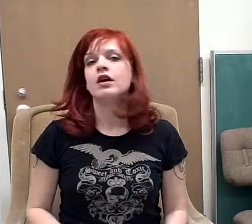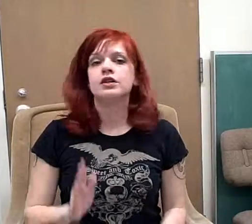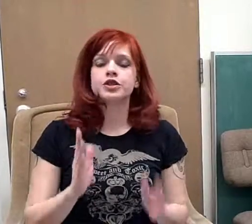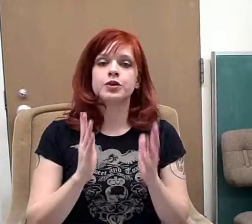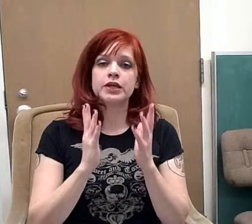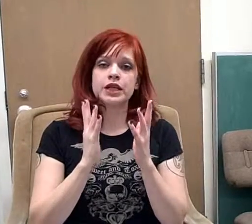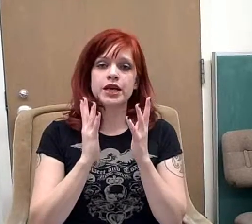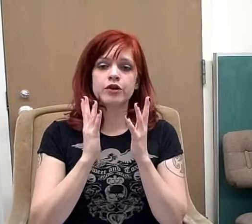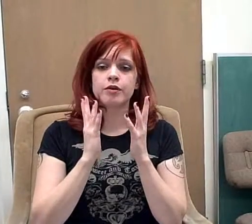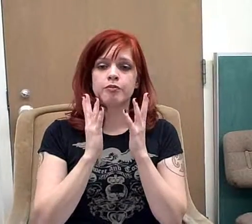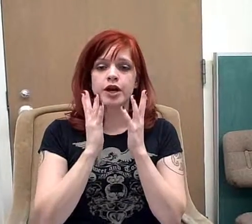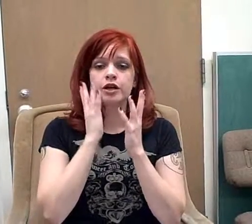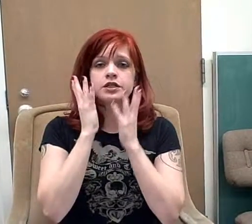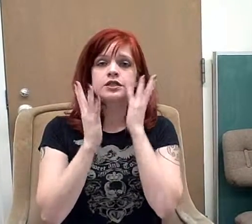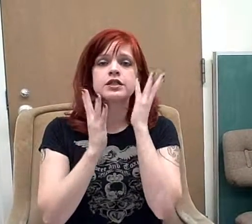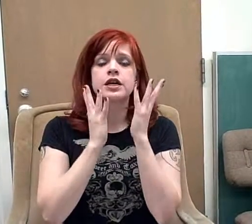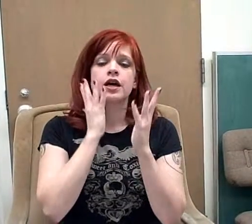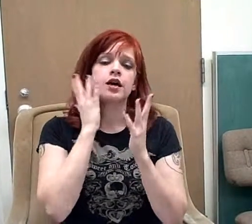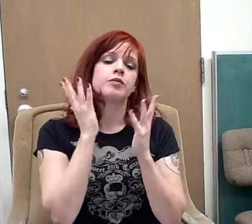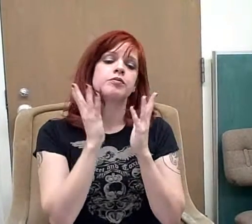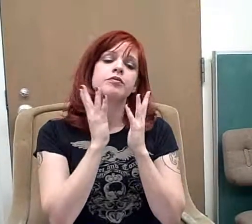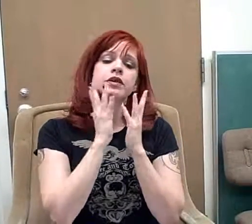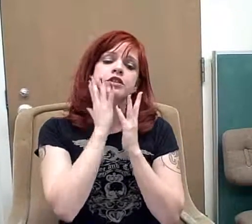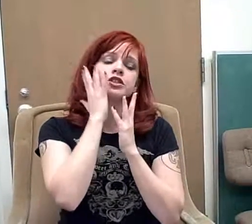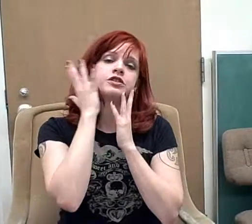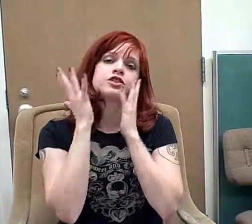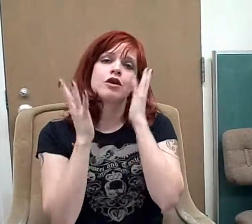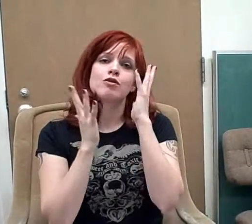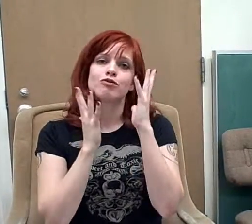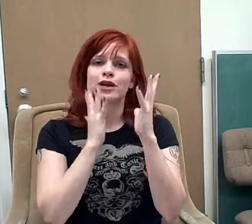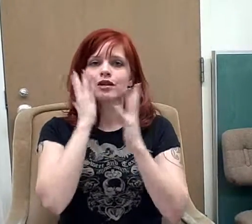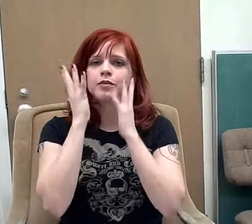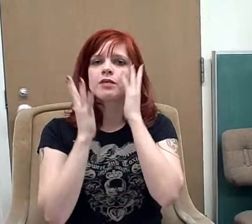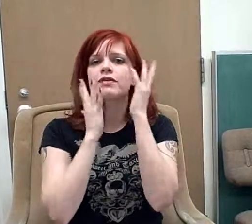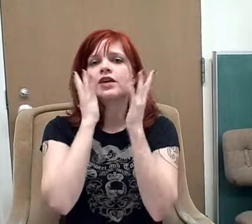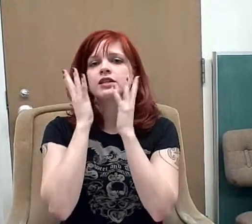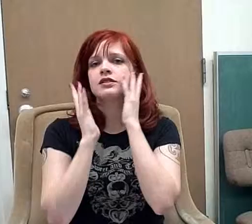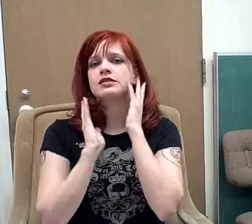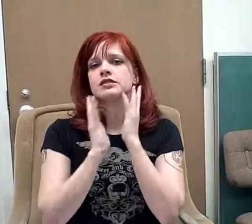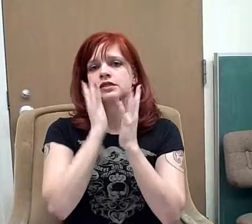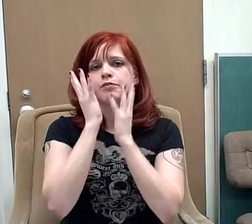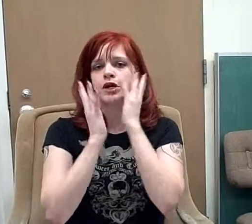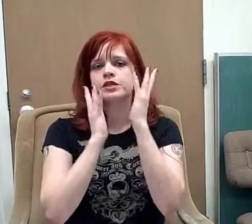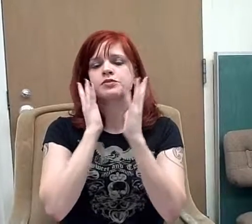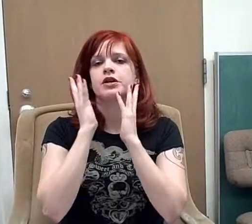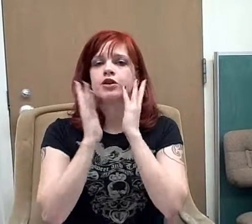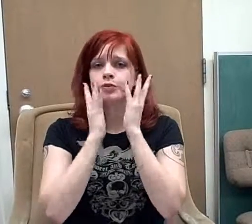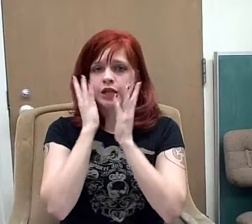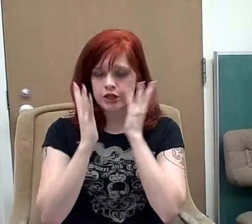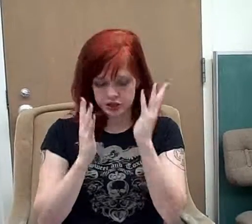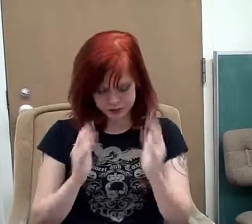To humiliate or embarrass, it's just to show red coming up the face. It's embarrassment or humiliation.